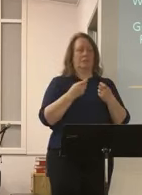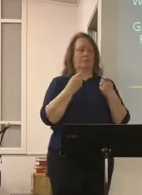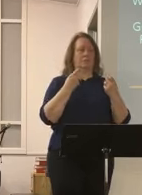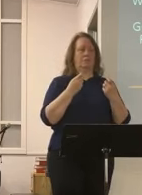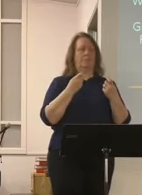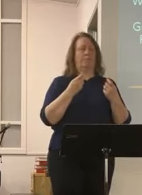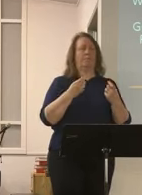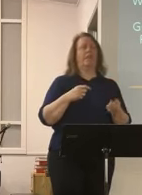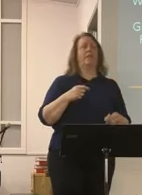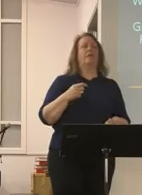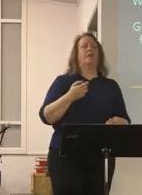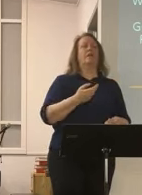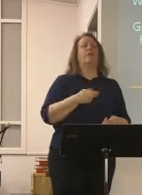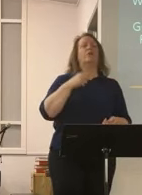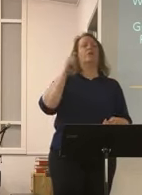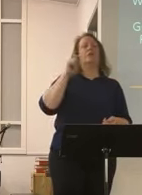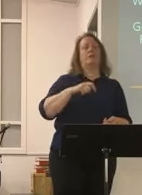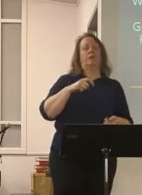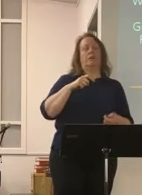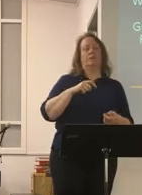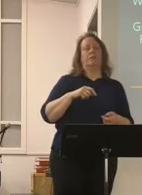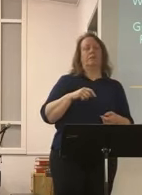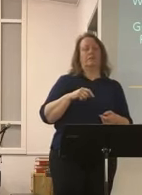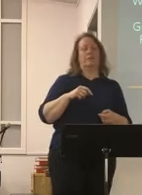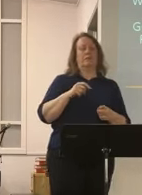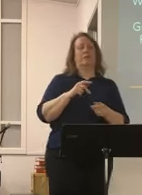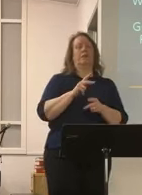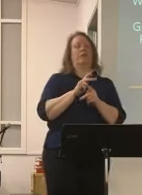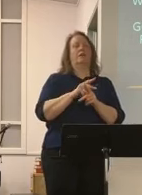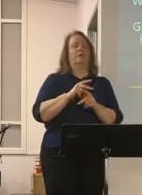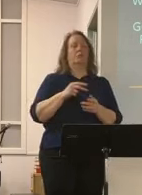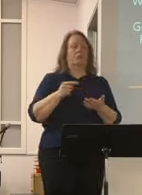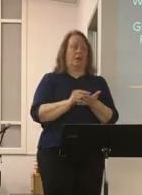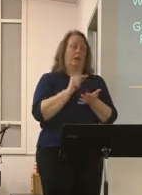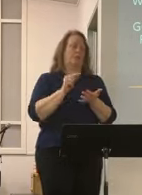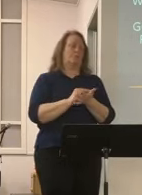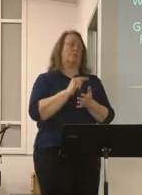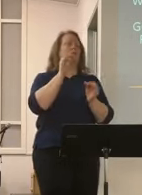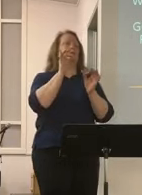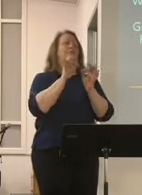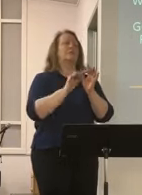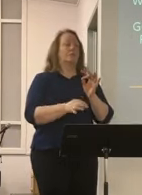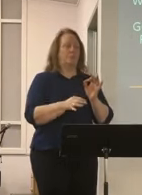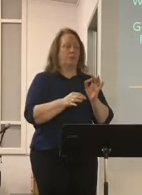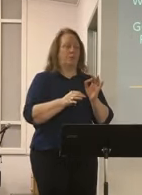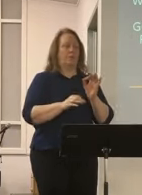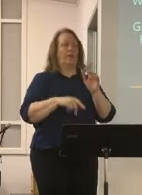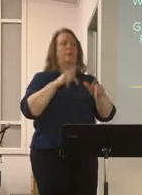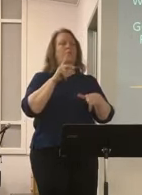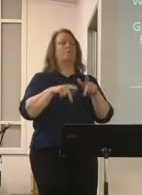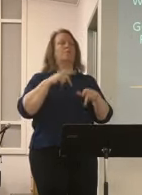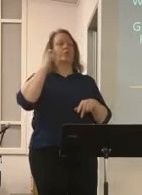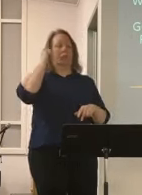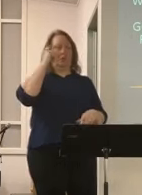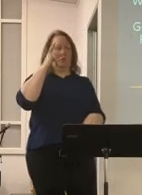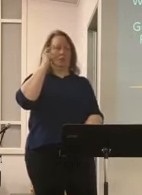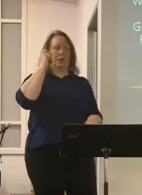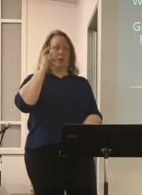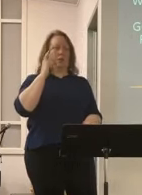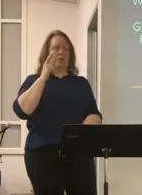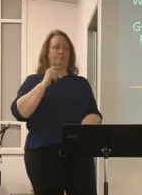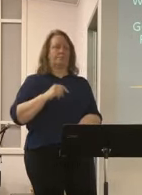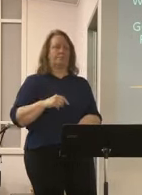need to keep the gospel very simple, very clear, so people understand it. We don't need to